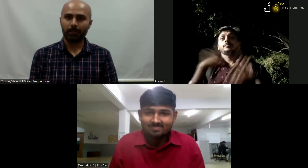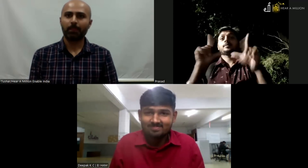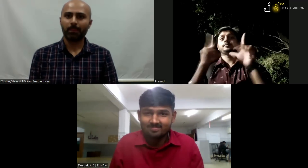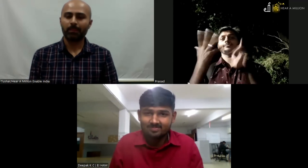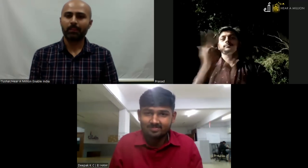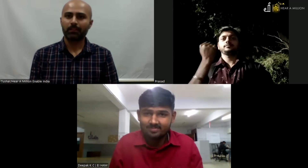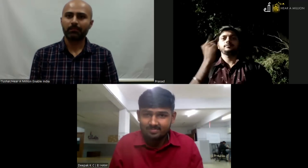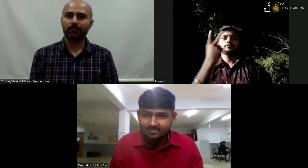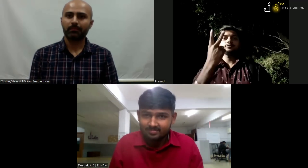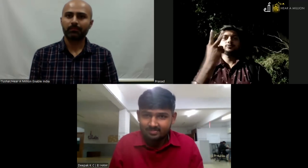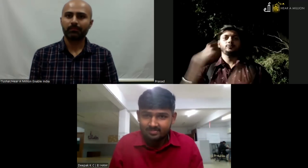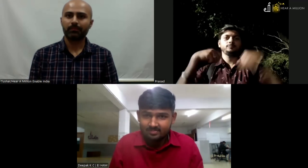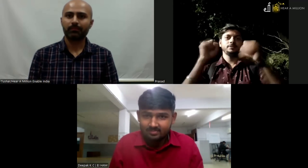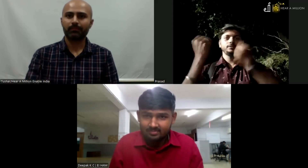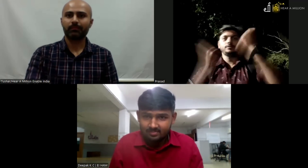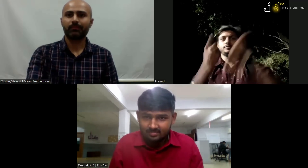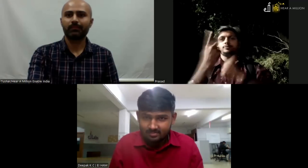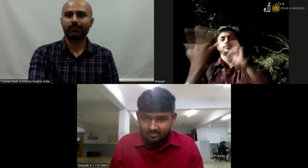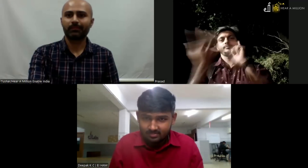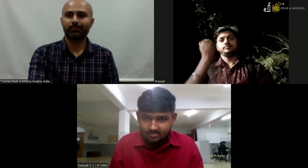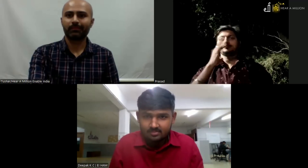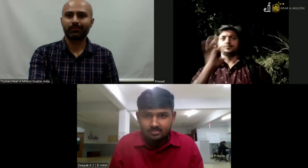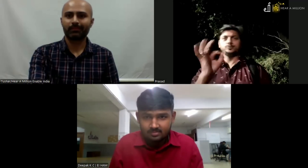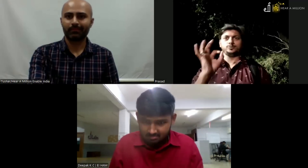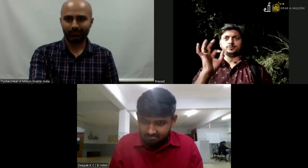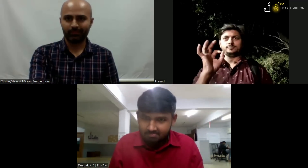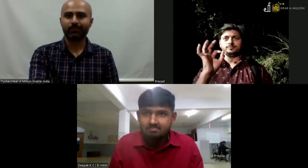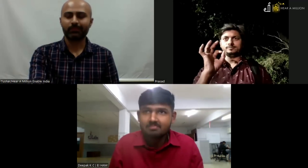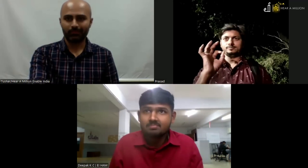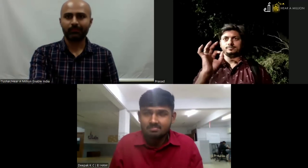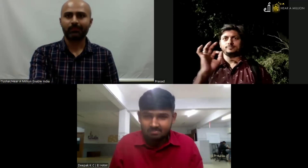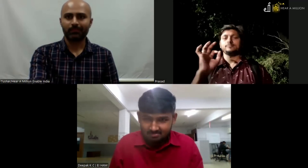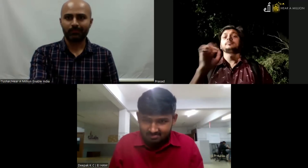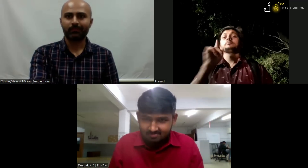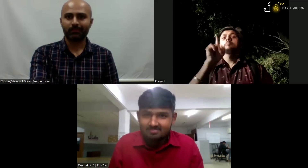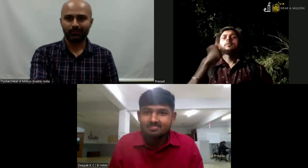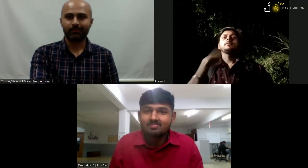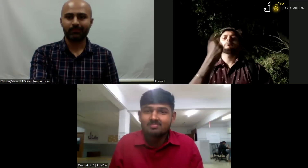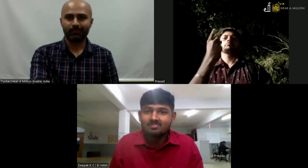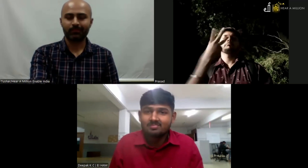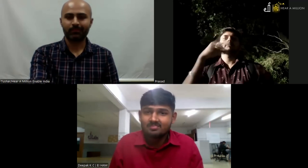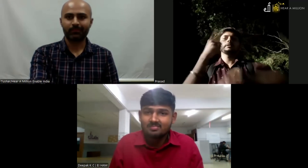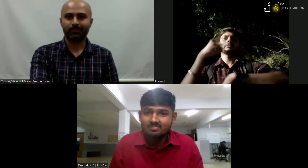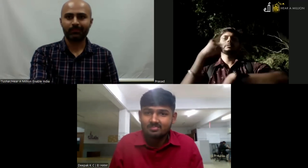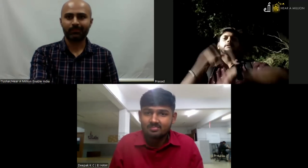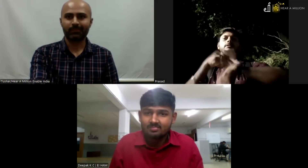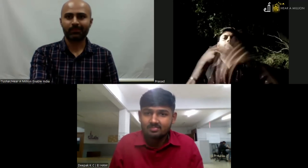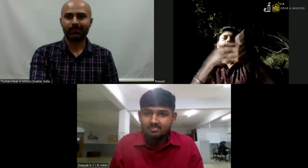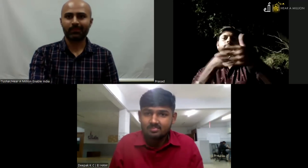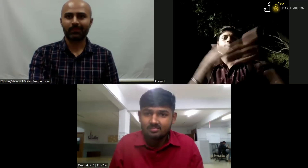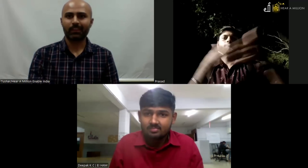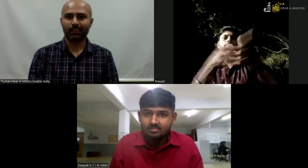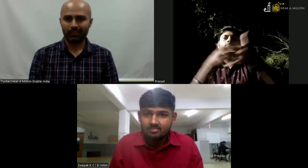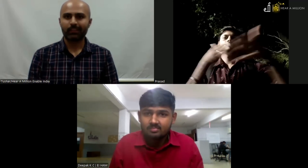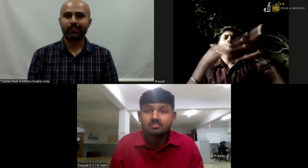Goa. So I got the license, two-wheeler and the four-wheelers. I've got it.